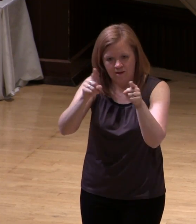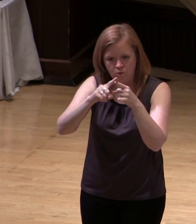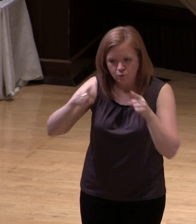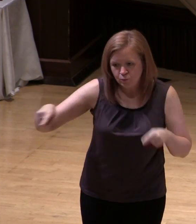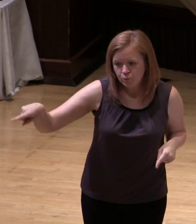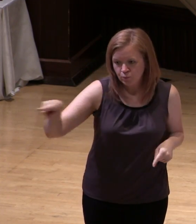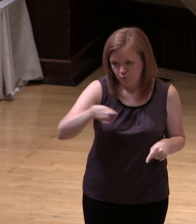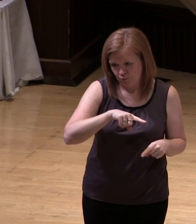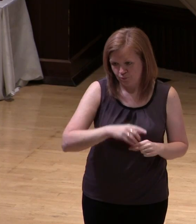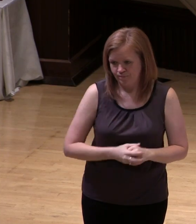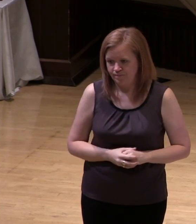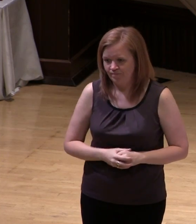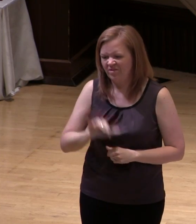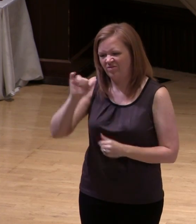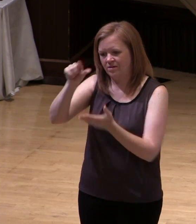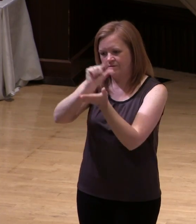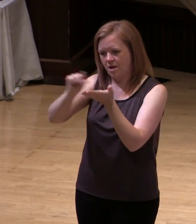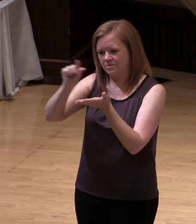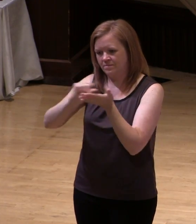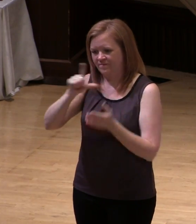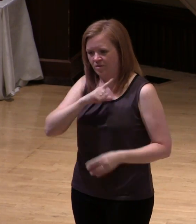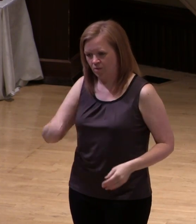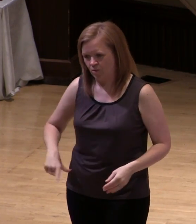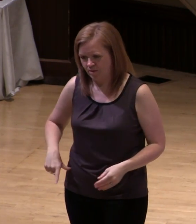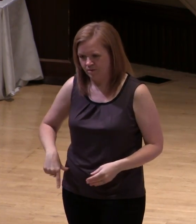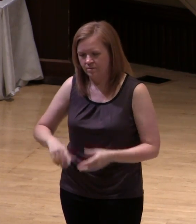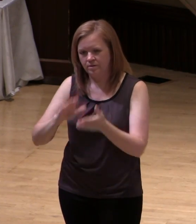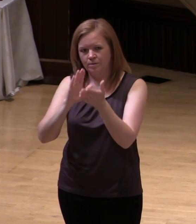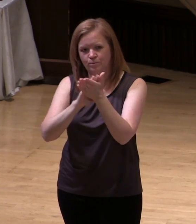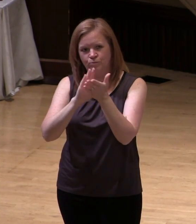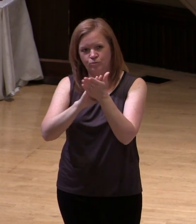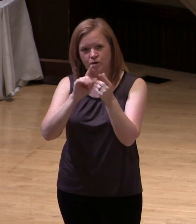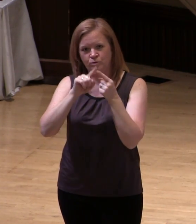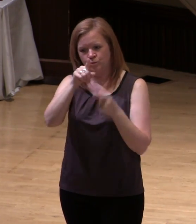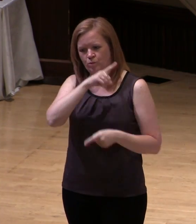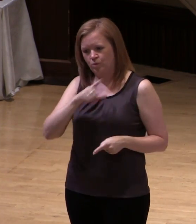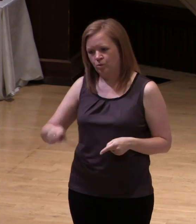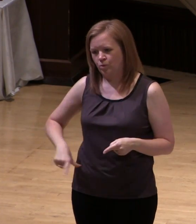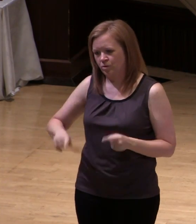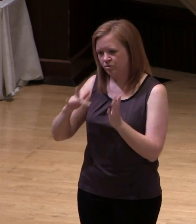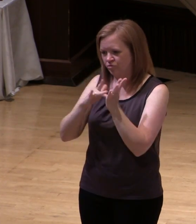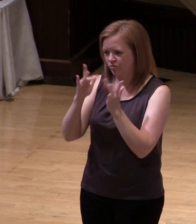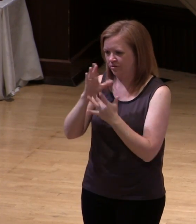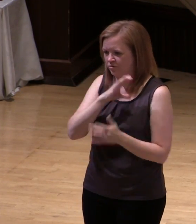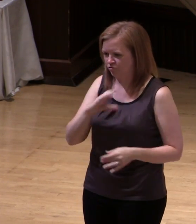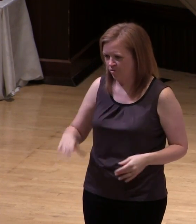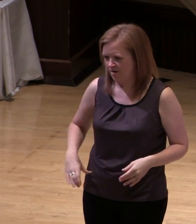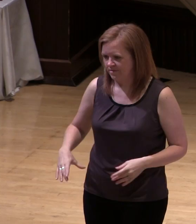you." The Gospel of the Lord. Praise to you, Lord Jesus Christ.